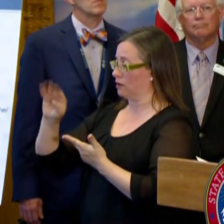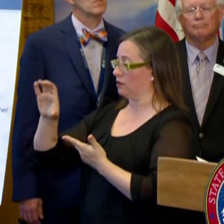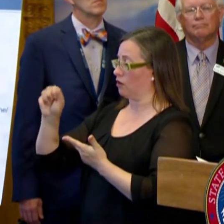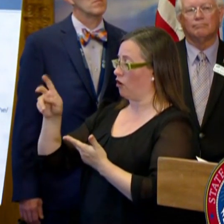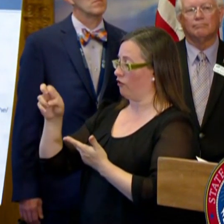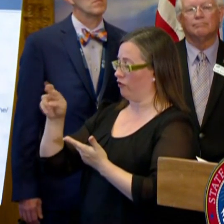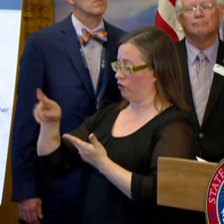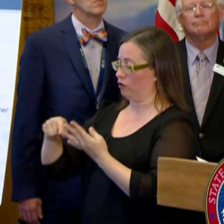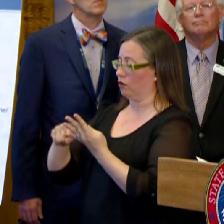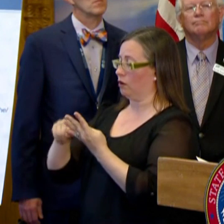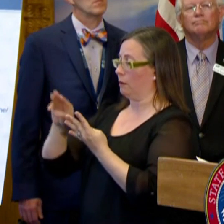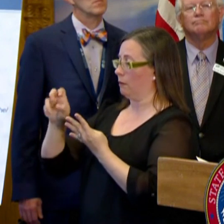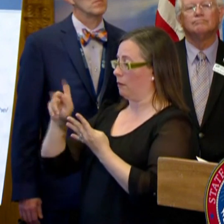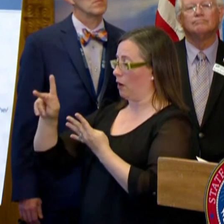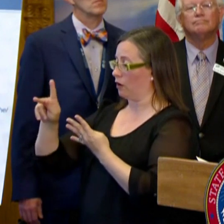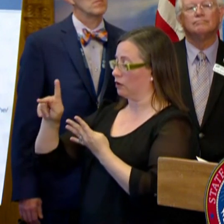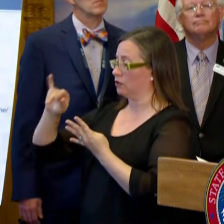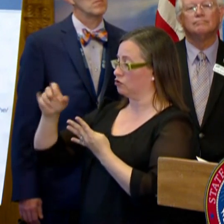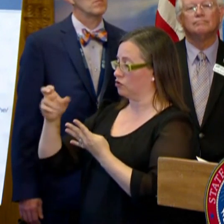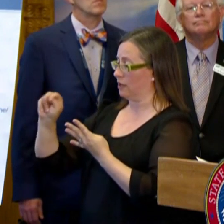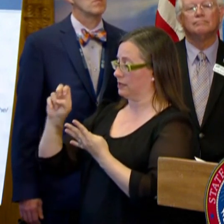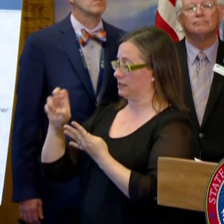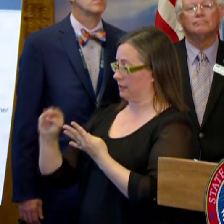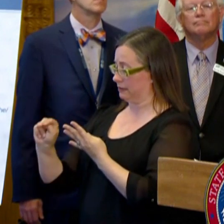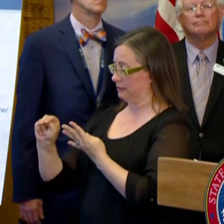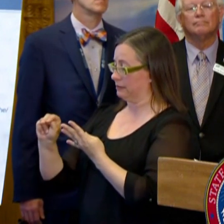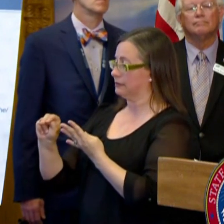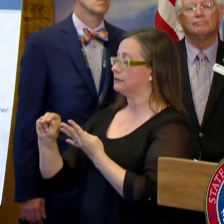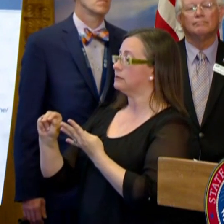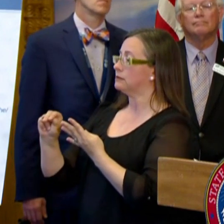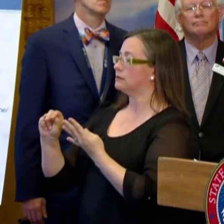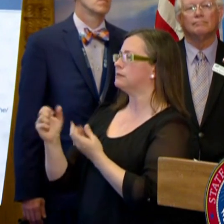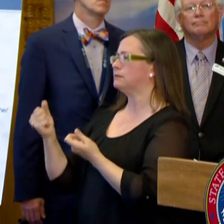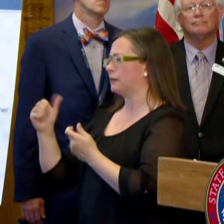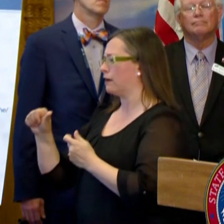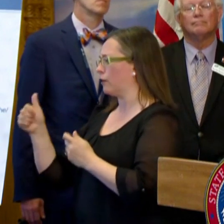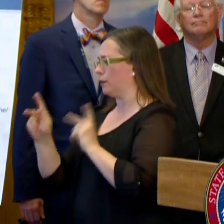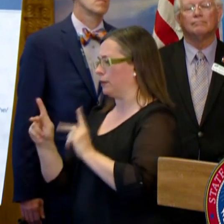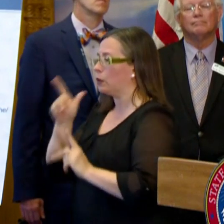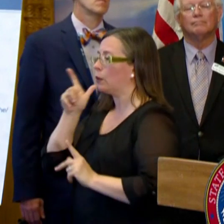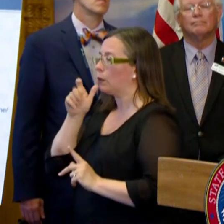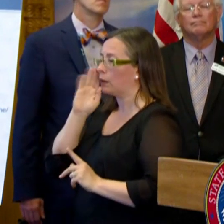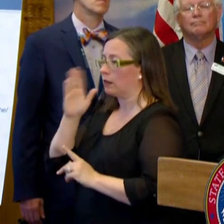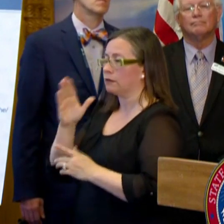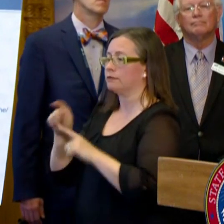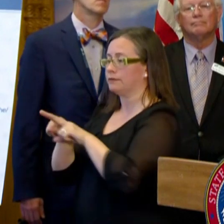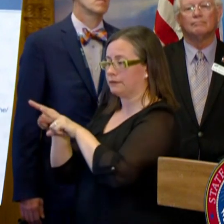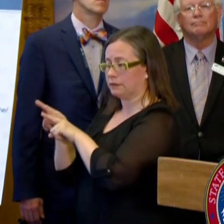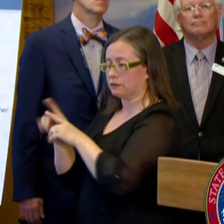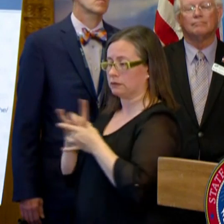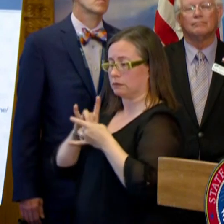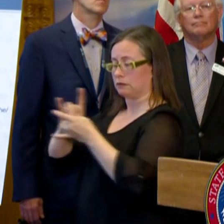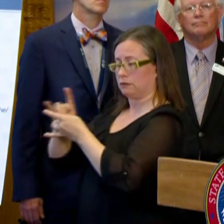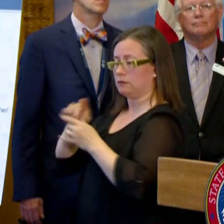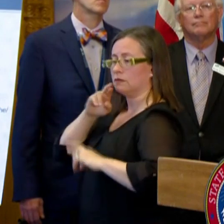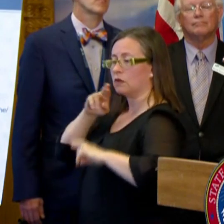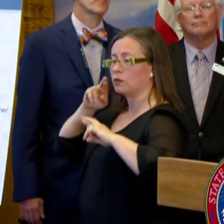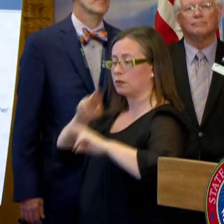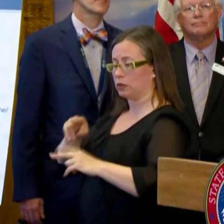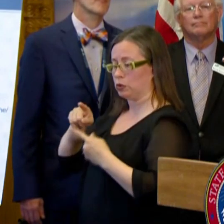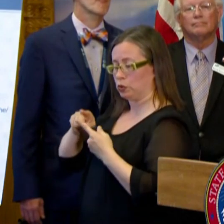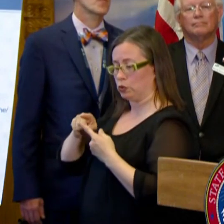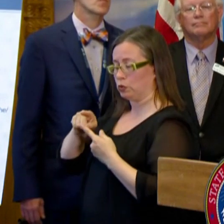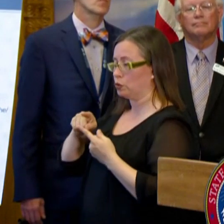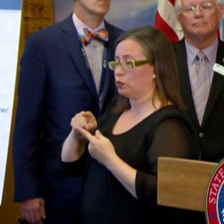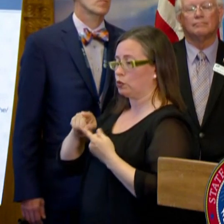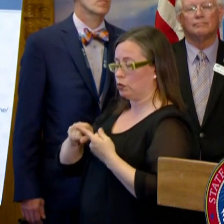Carver, Dr. Mark Johnson, and many others that will help coordinate this response based on whatever